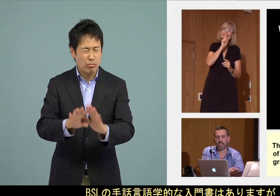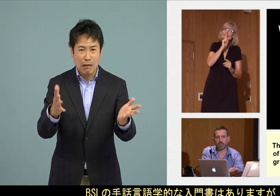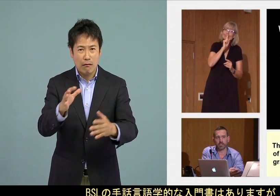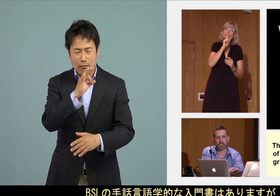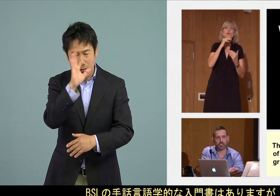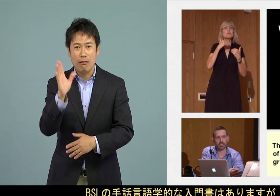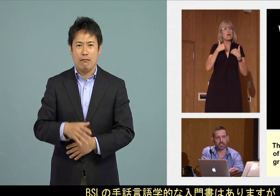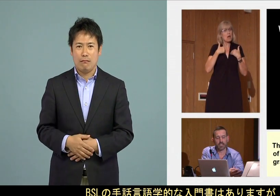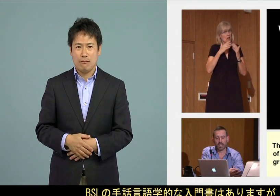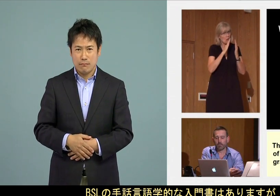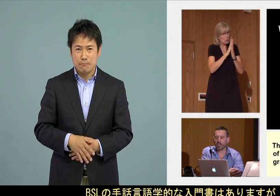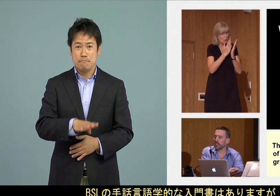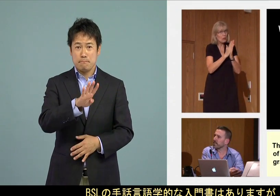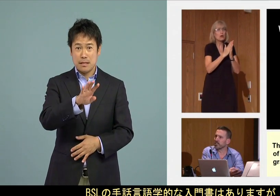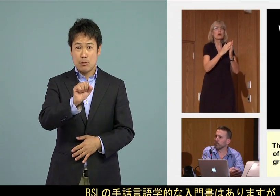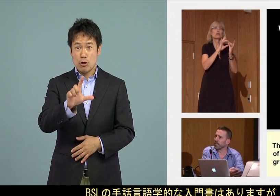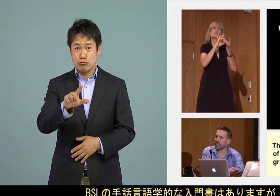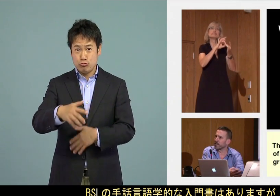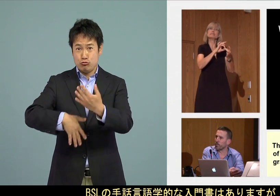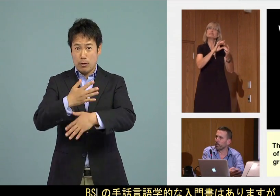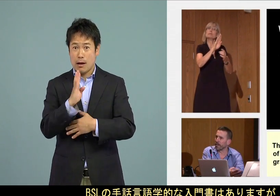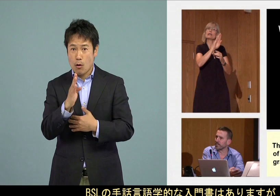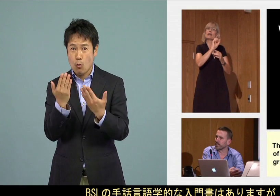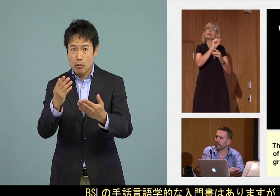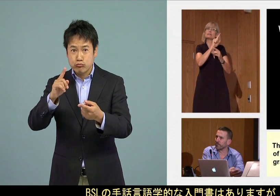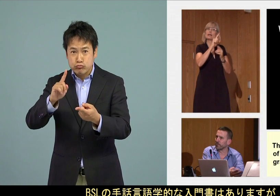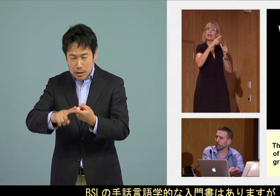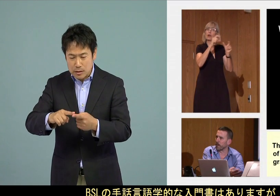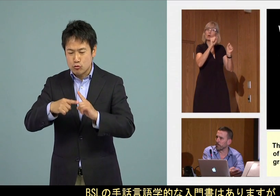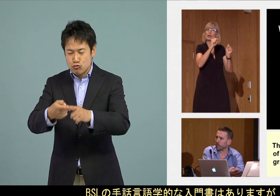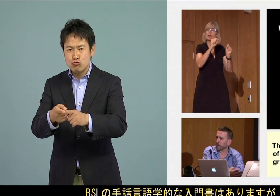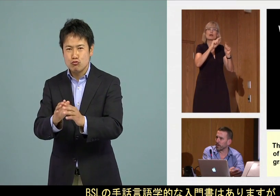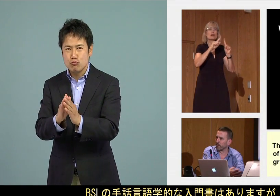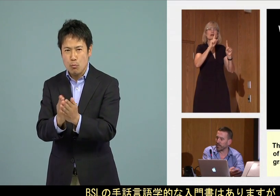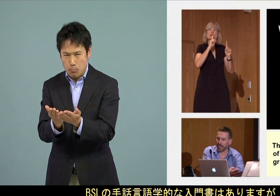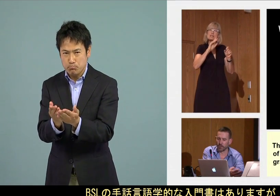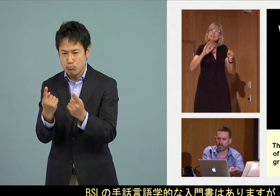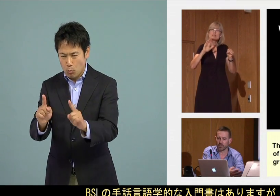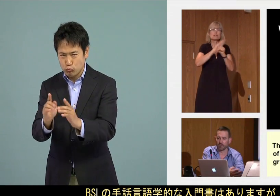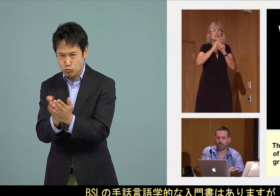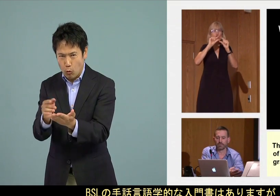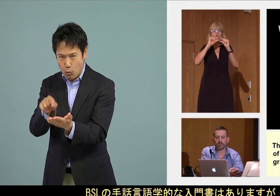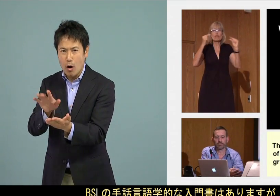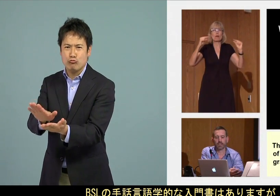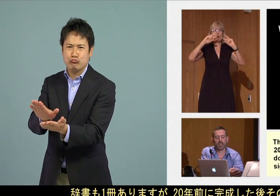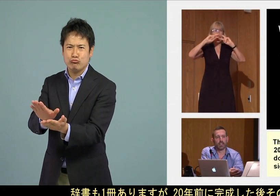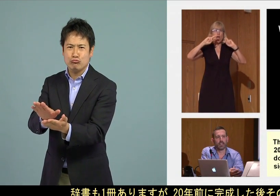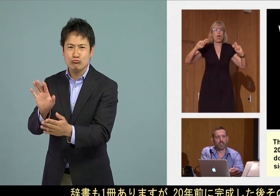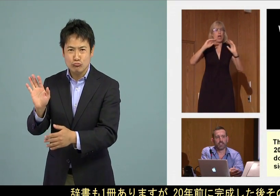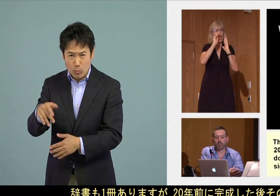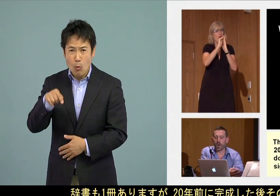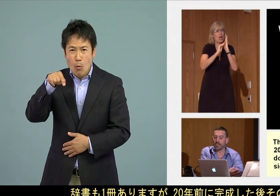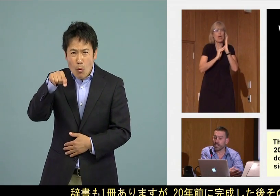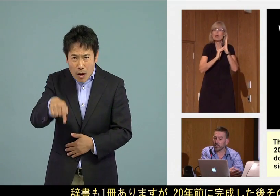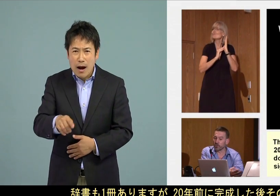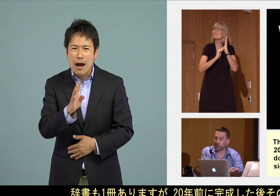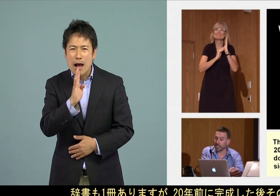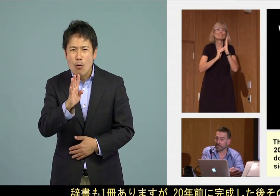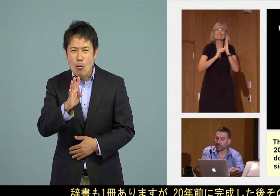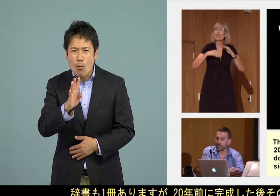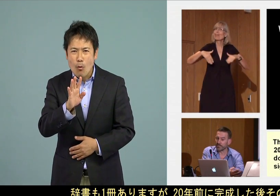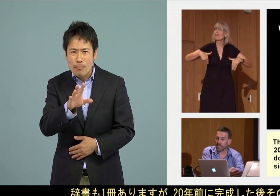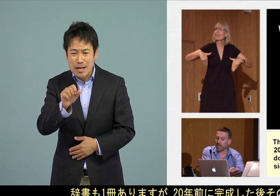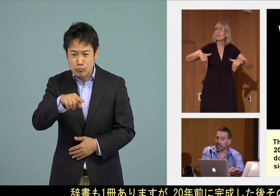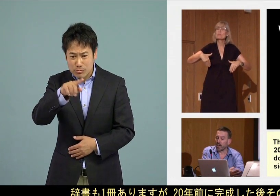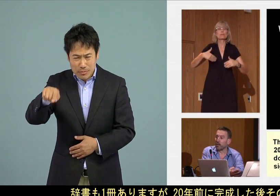British Sign Language, but it isn't really a comprehensive grammar book of the language. There's one